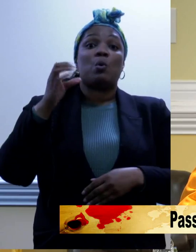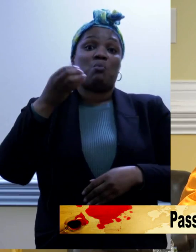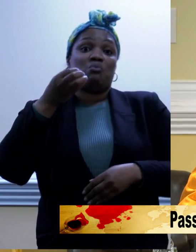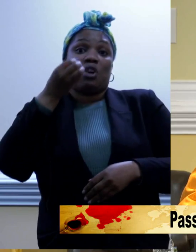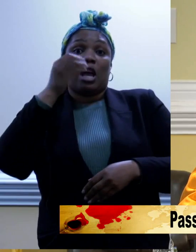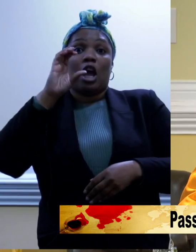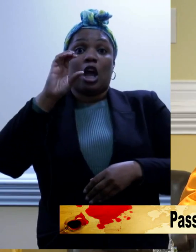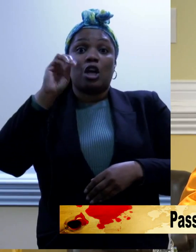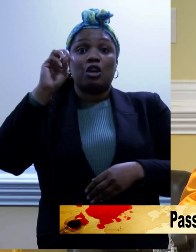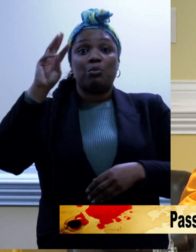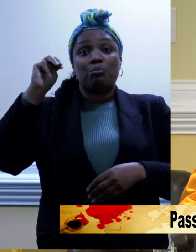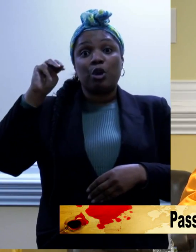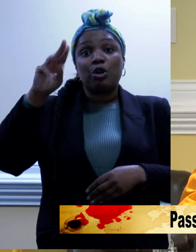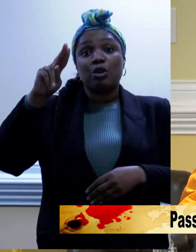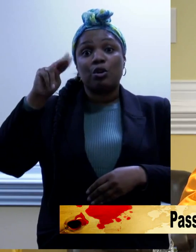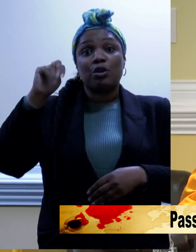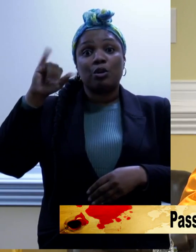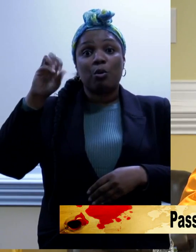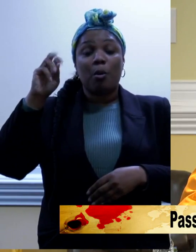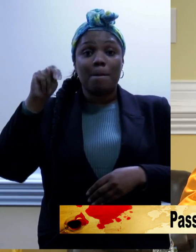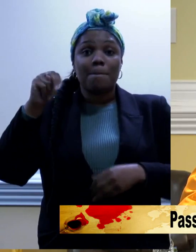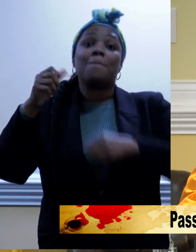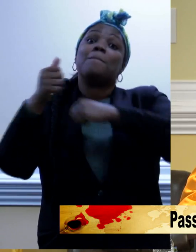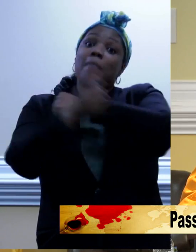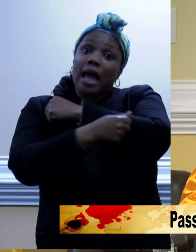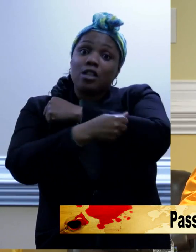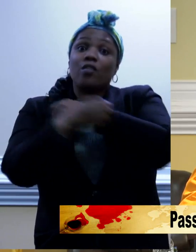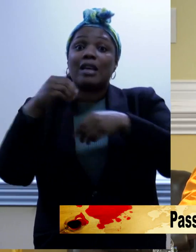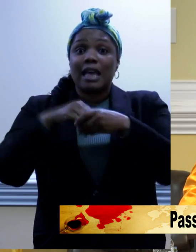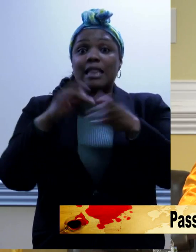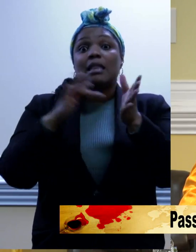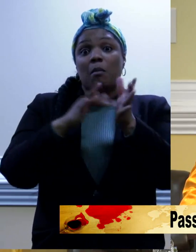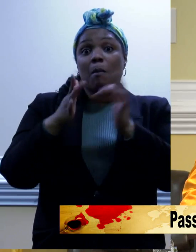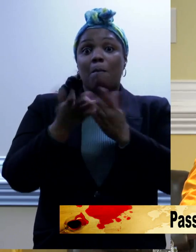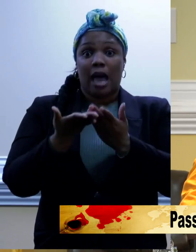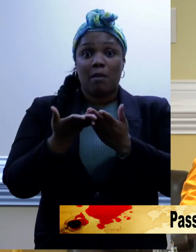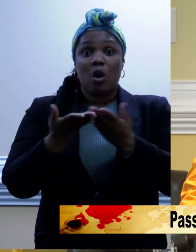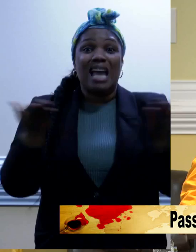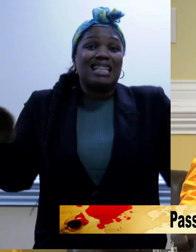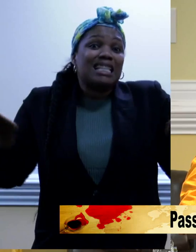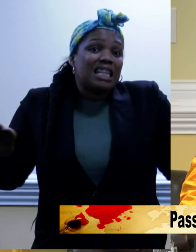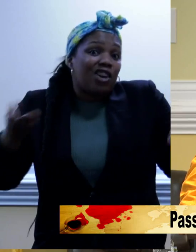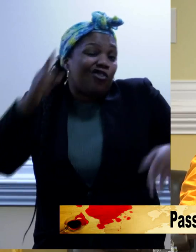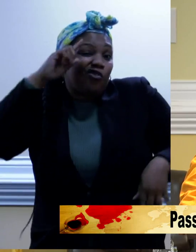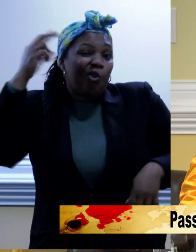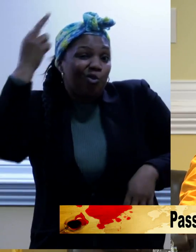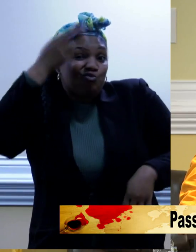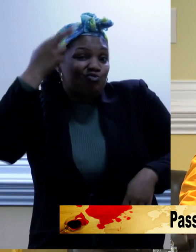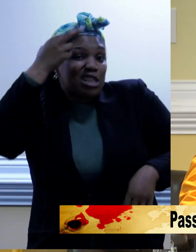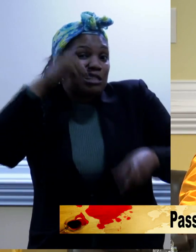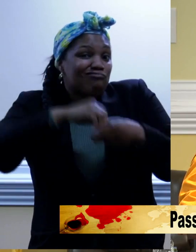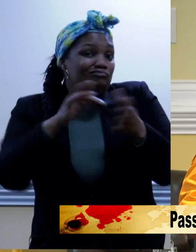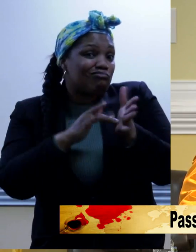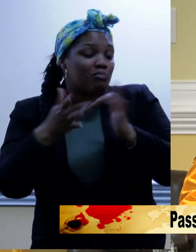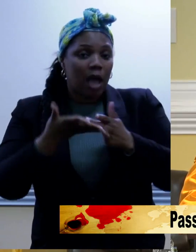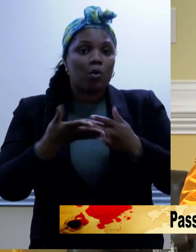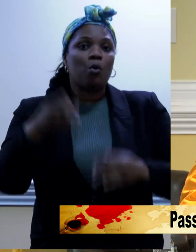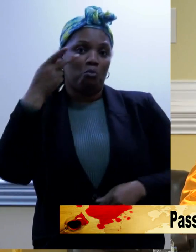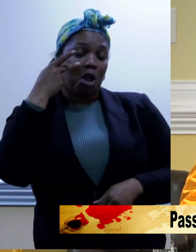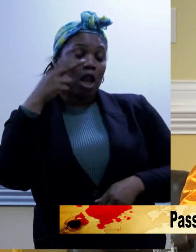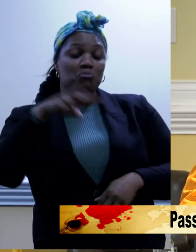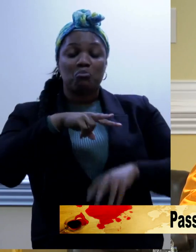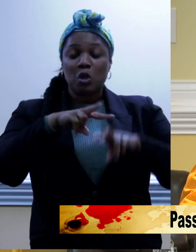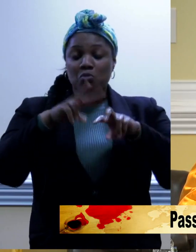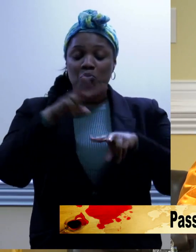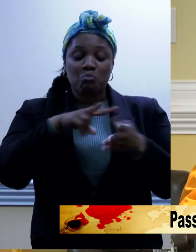But Passover is in the Bible and is here for a reason. And we're going to look into